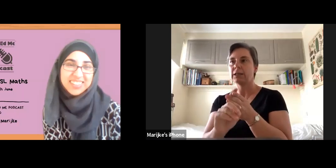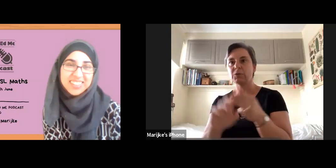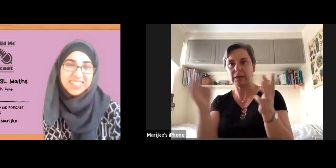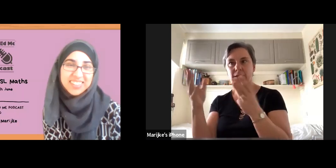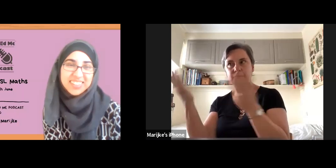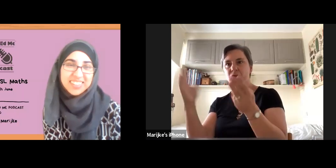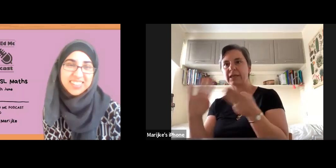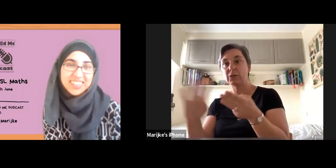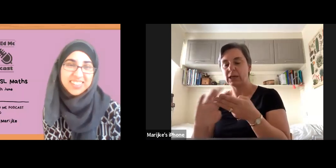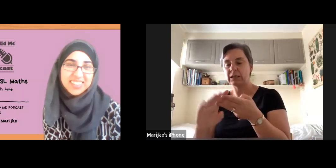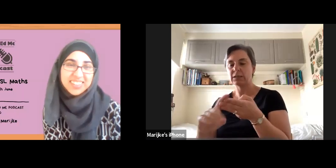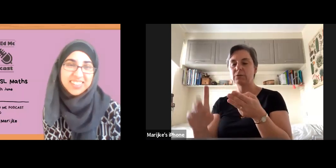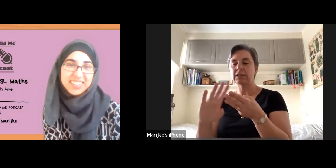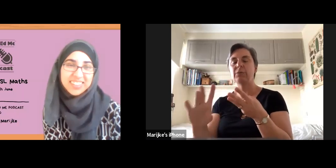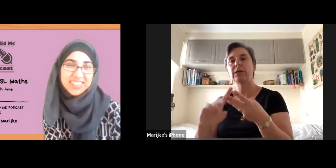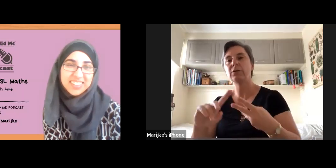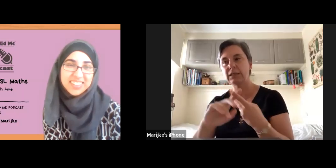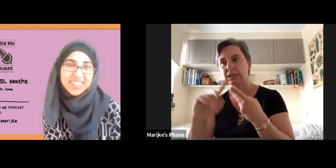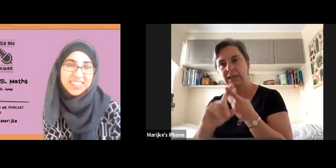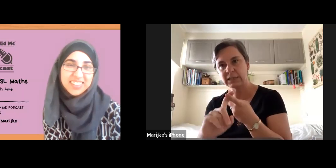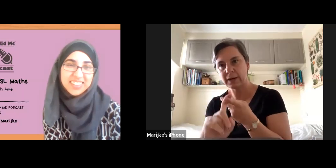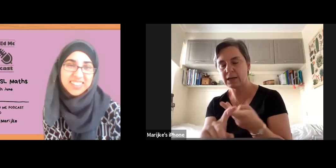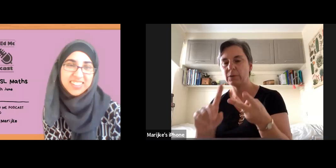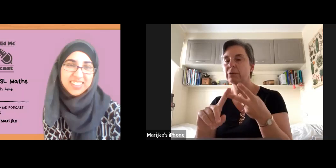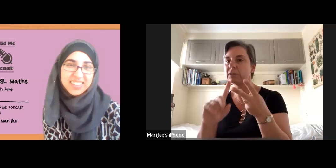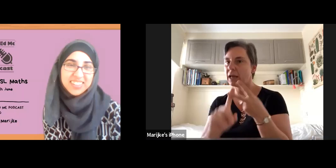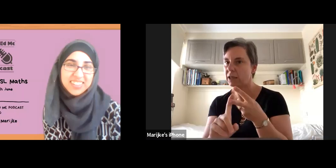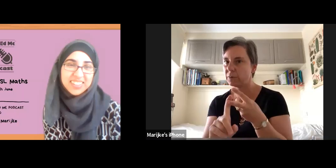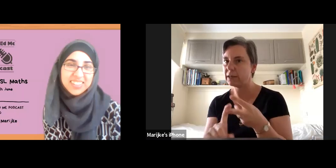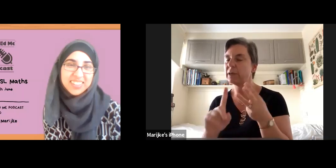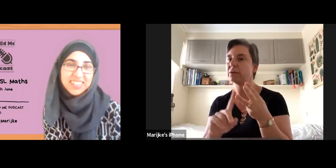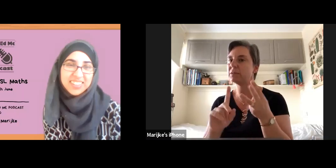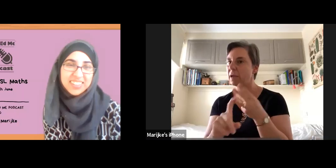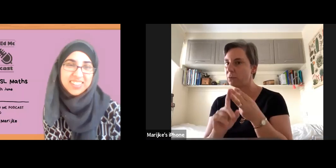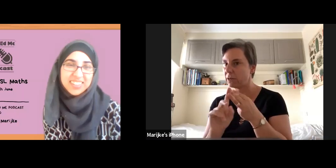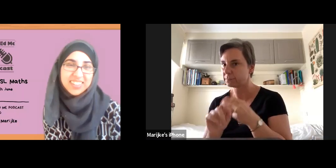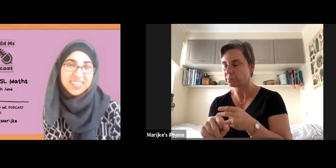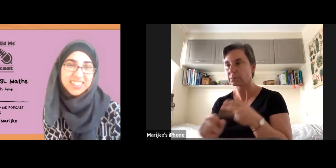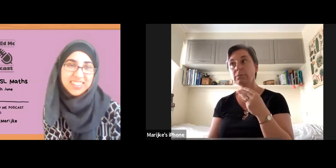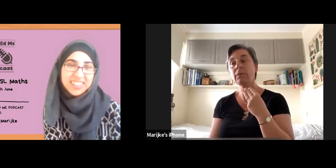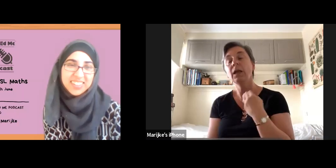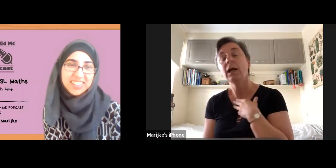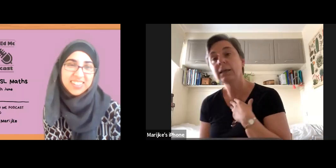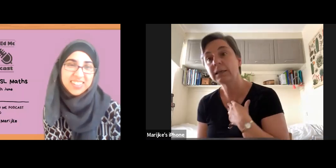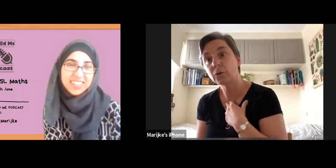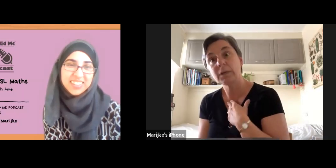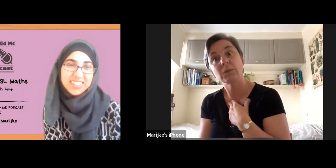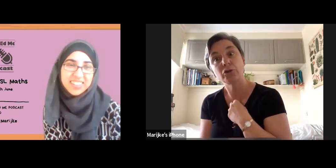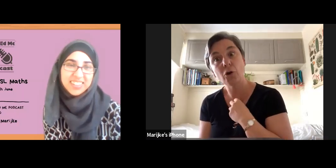was my, first or second week in this school. I said, we can do this the easy way, we can do this the hard way, or we can do this my way. And they said, oh, miss, what's your